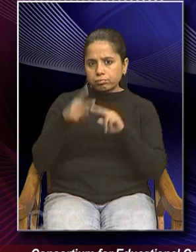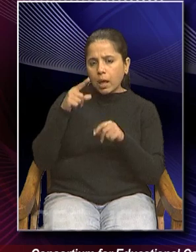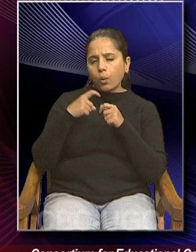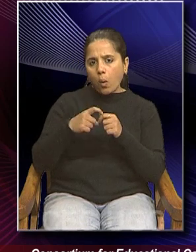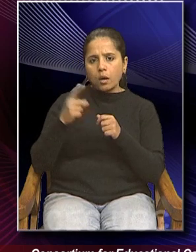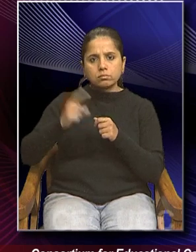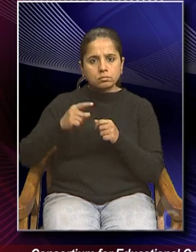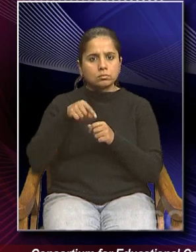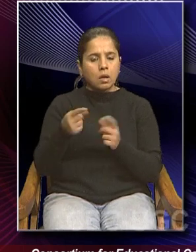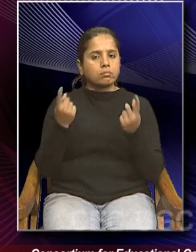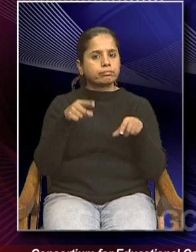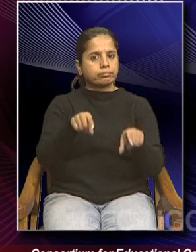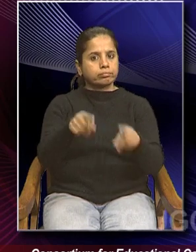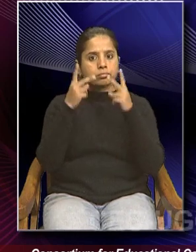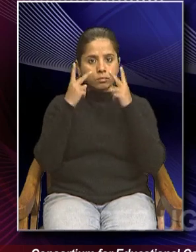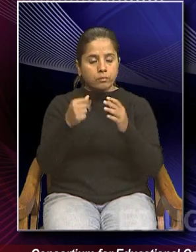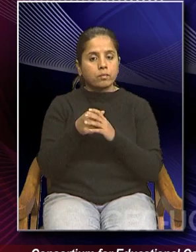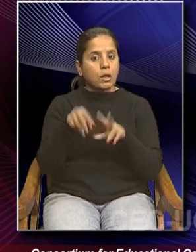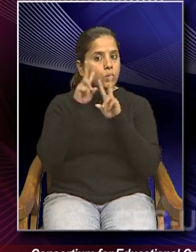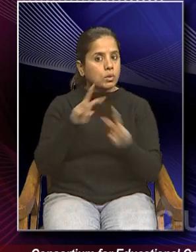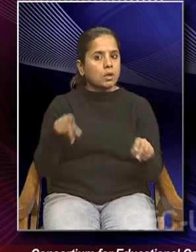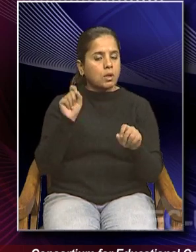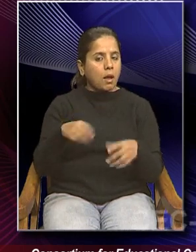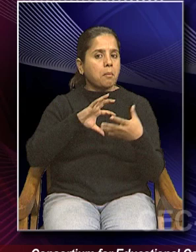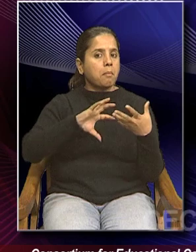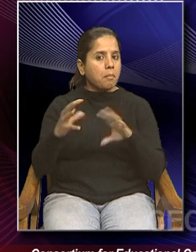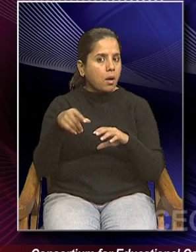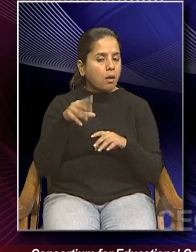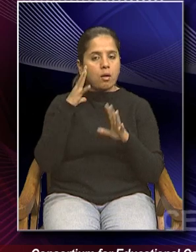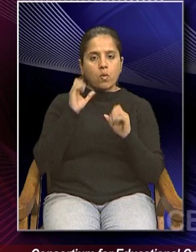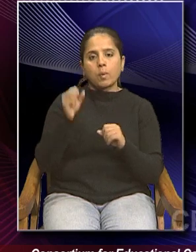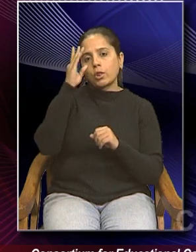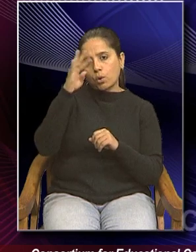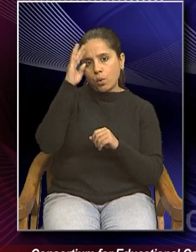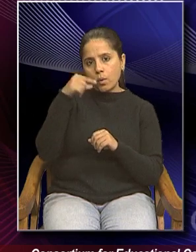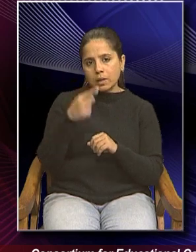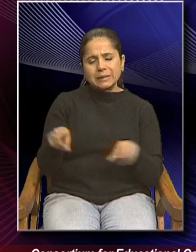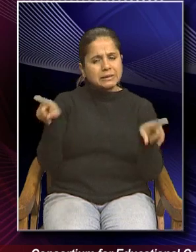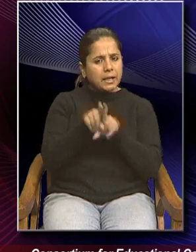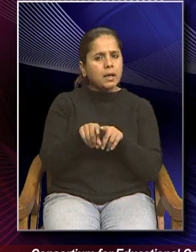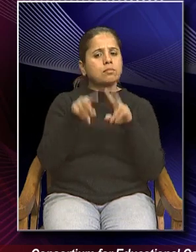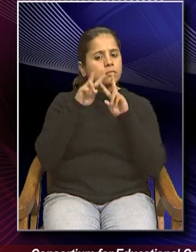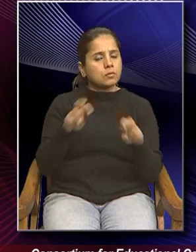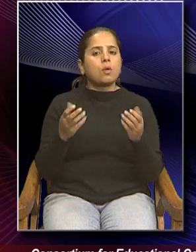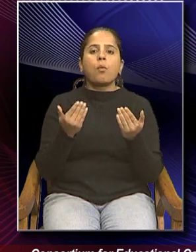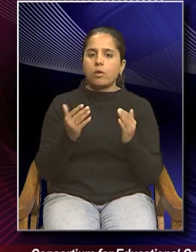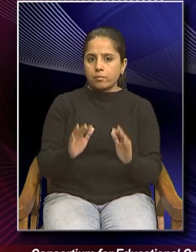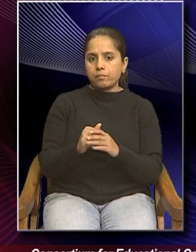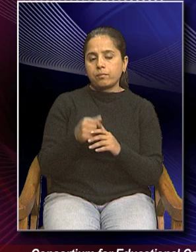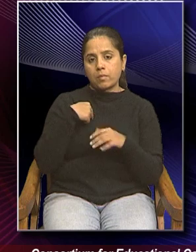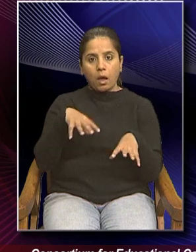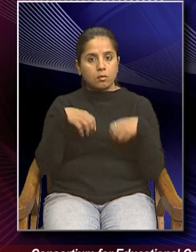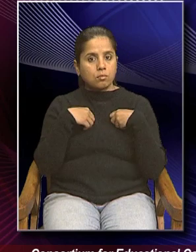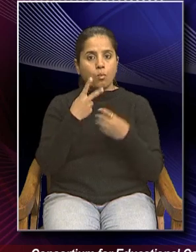questions simultaneously, the research can create and confirm theory in the same study. So, if we adopt